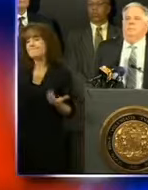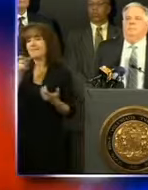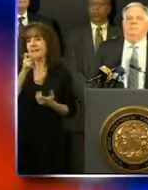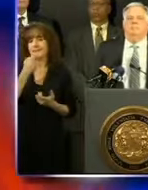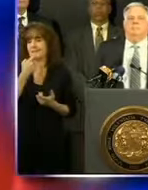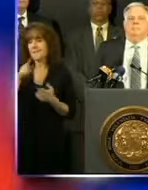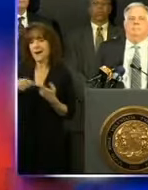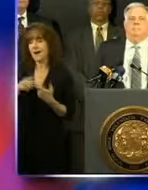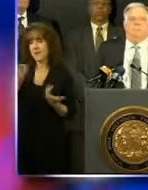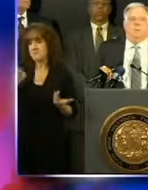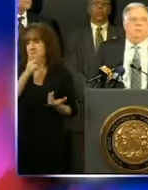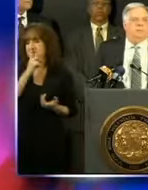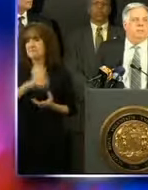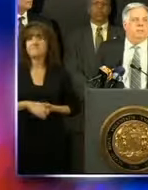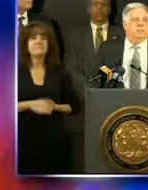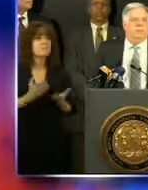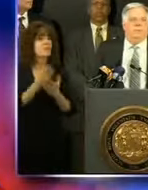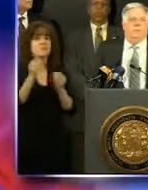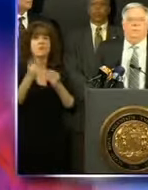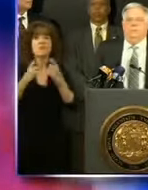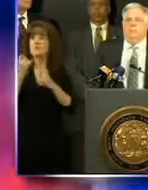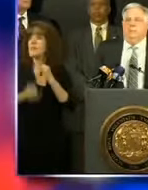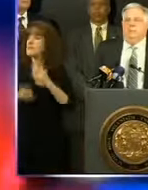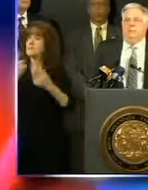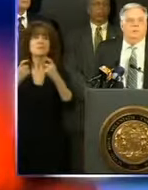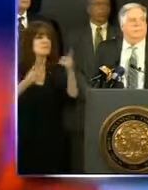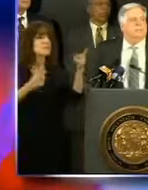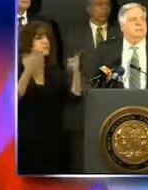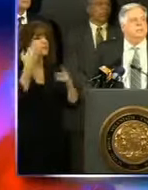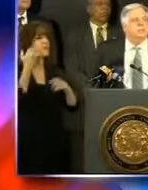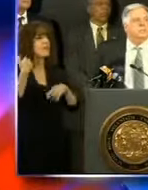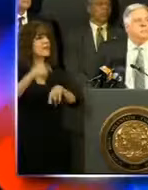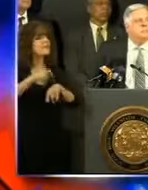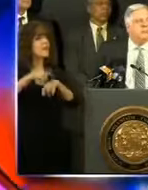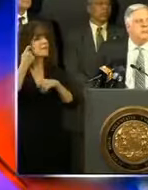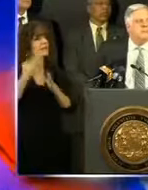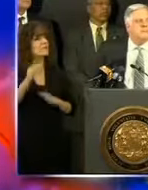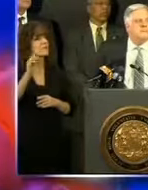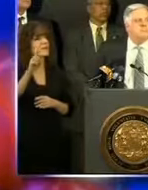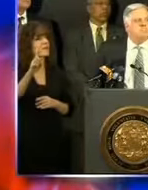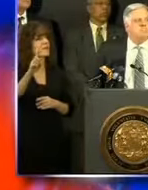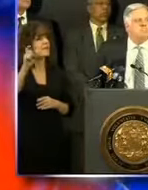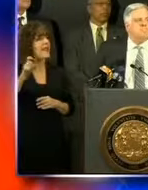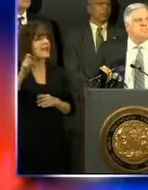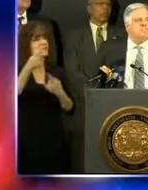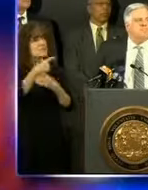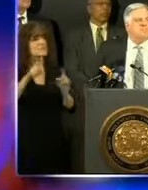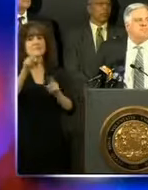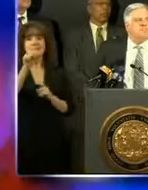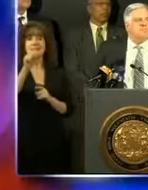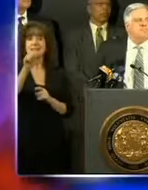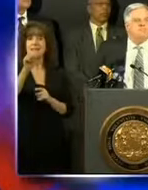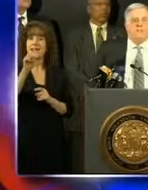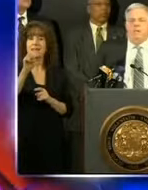say when. All right. Any other last questions? Do you know when the last time the Governor of Maryland had to declare a state of emergency